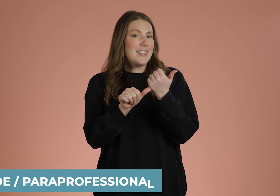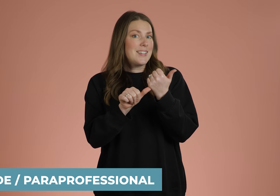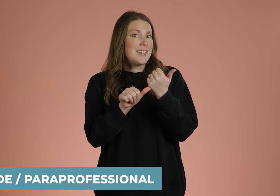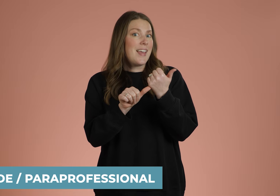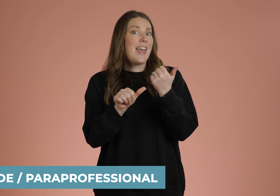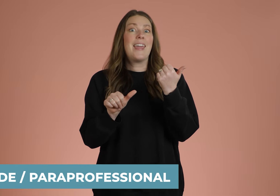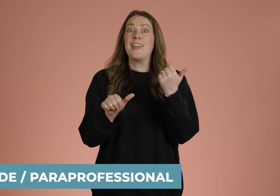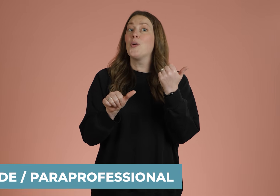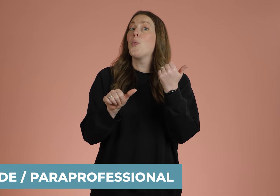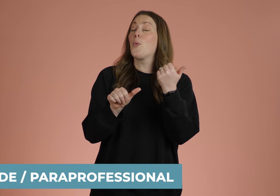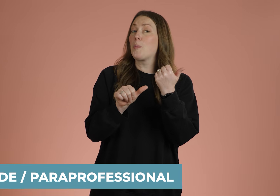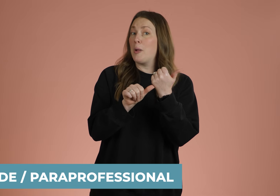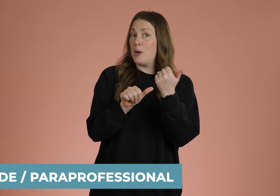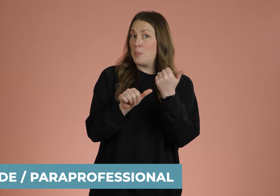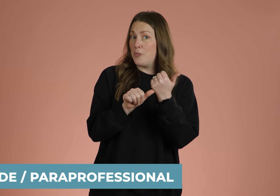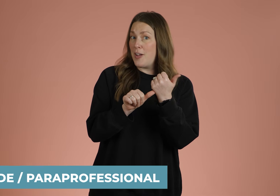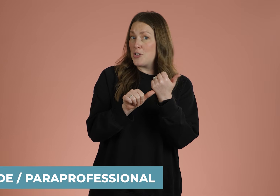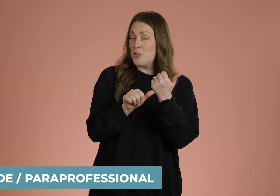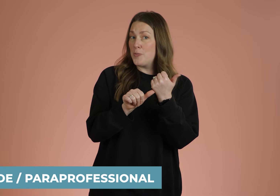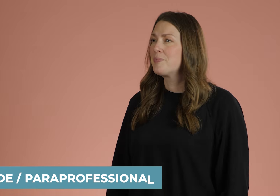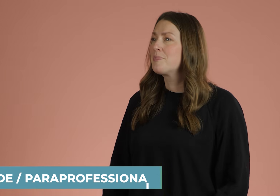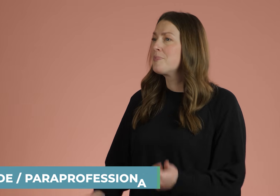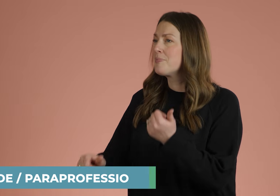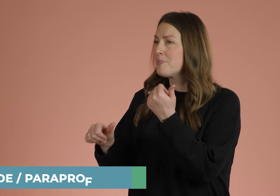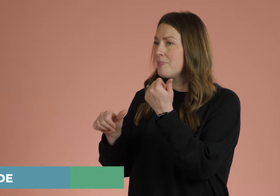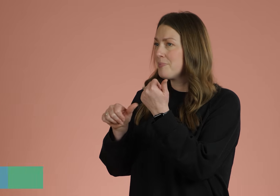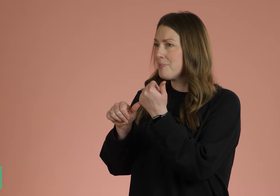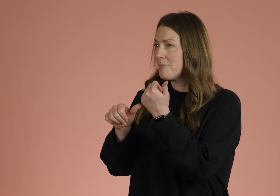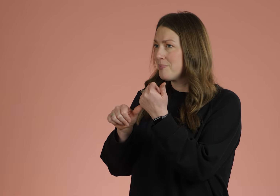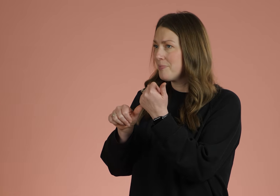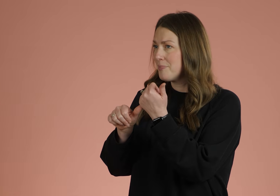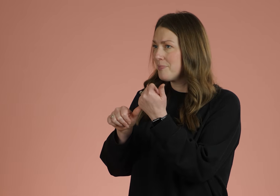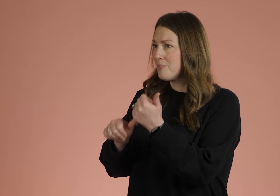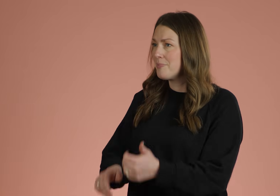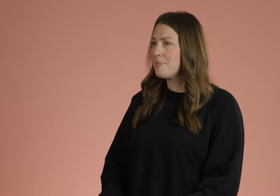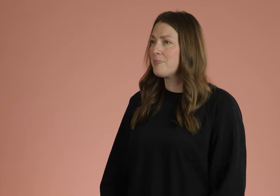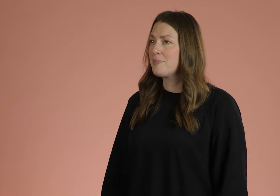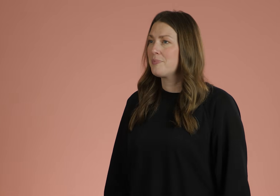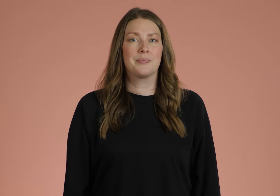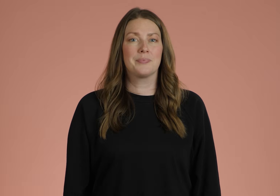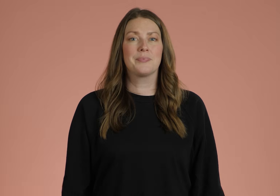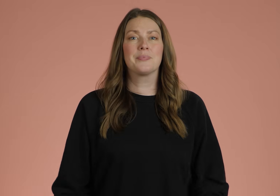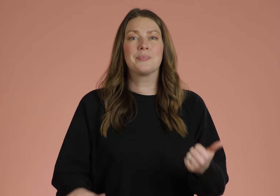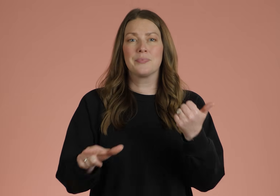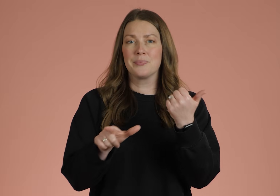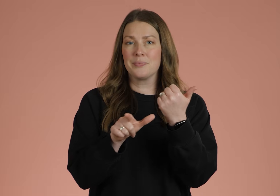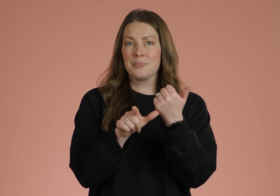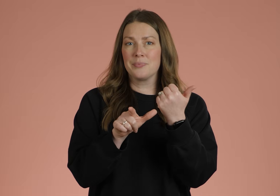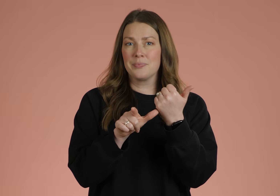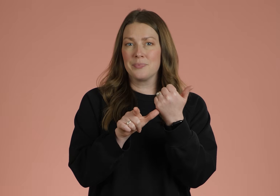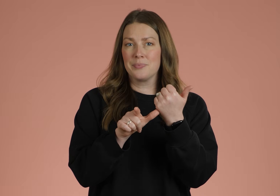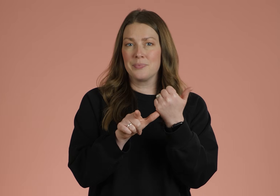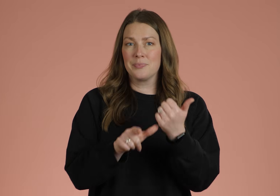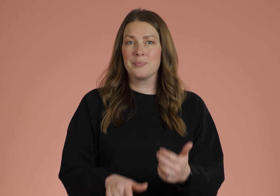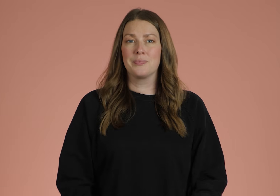Assistant, aide, or paraprofessional. You'll also see it done with the non-dominant hand as an A and the dominant as an